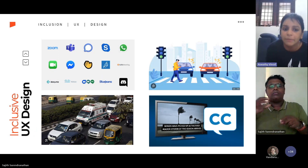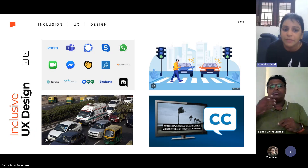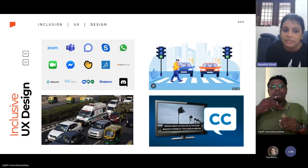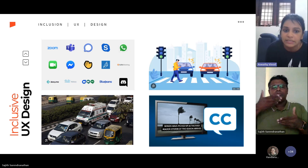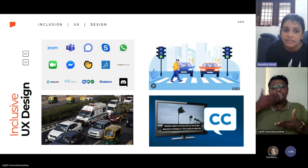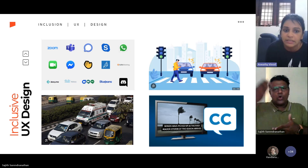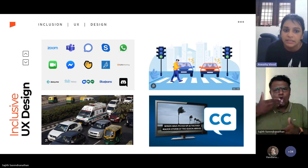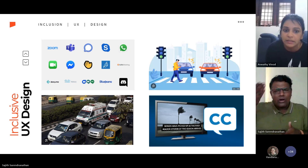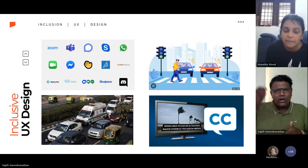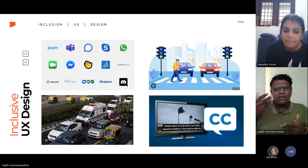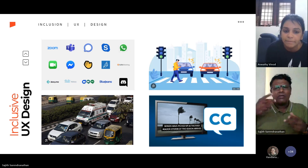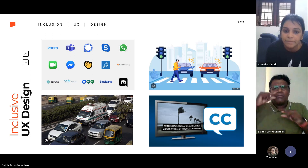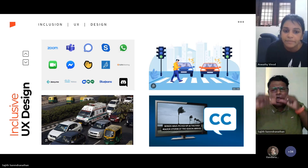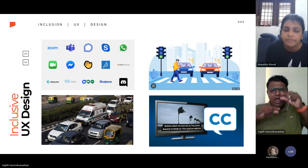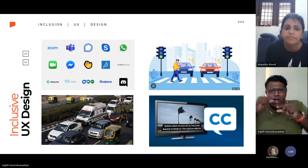sound of the ambulance.